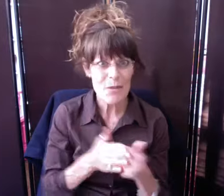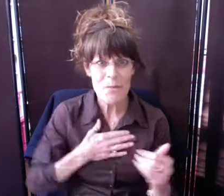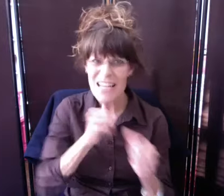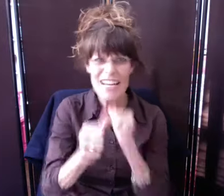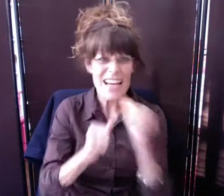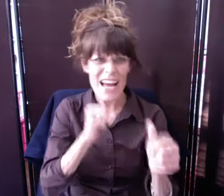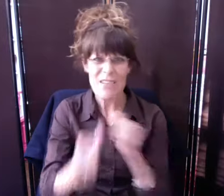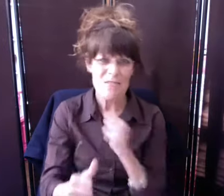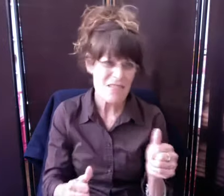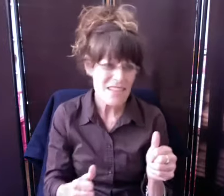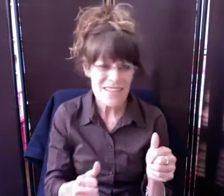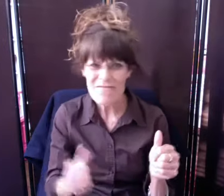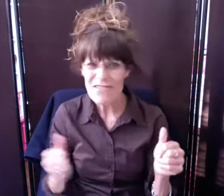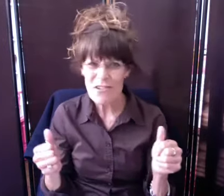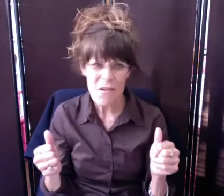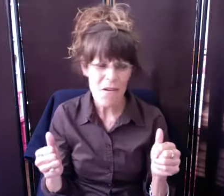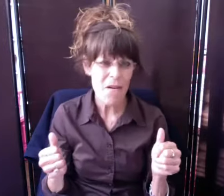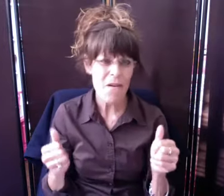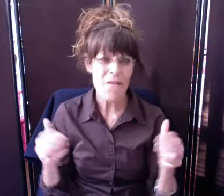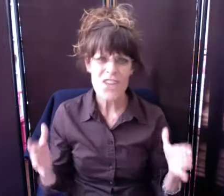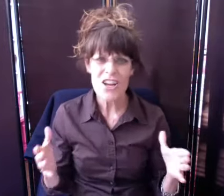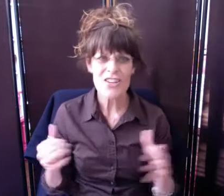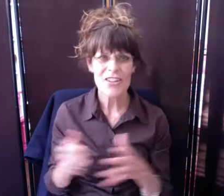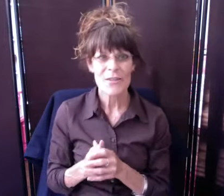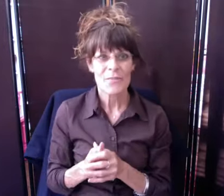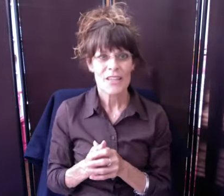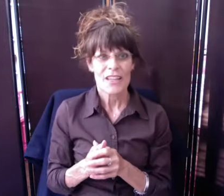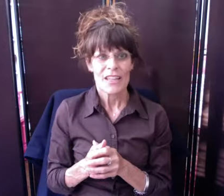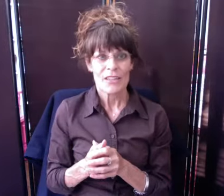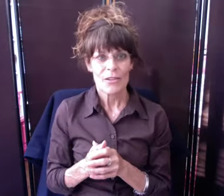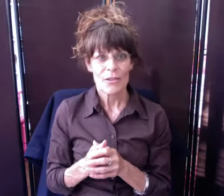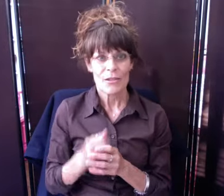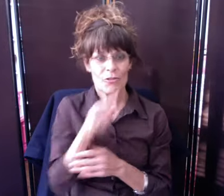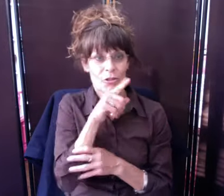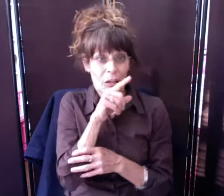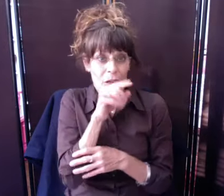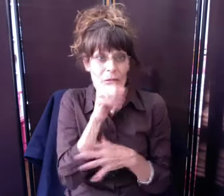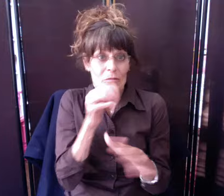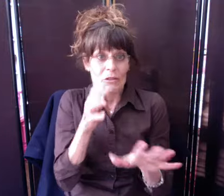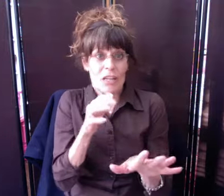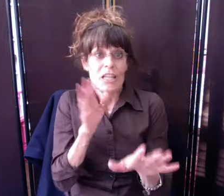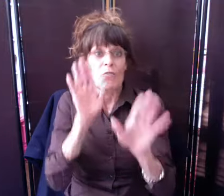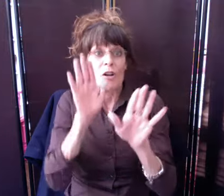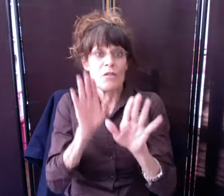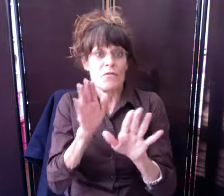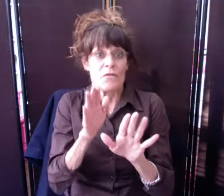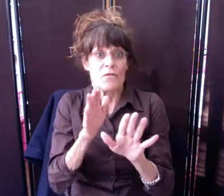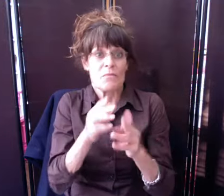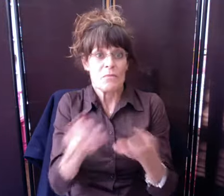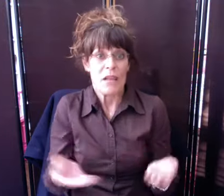So, I mean, if you have any friends that are in denial, just stay shut up because it's a great place to be. I visited AA for 2